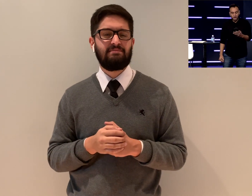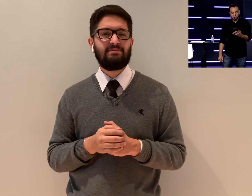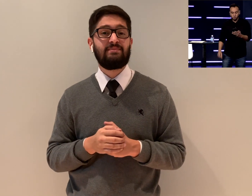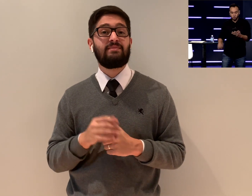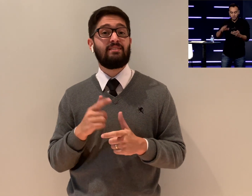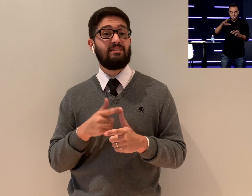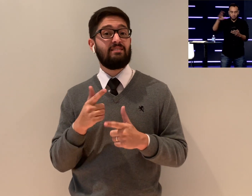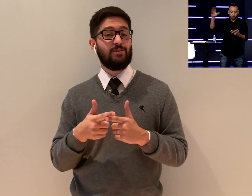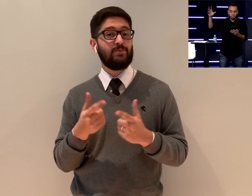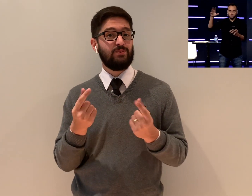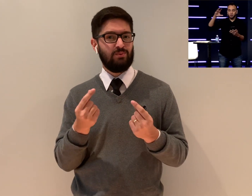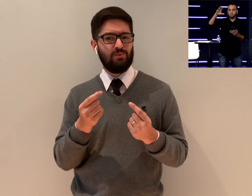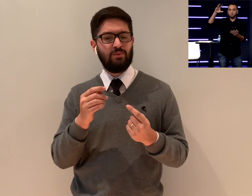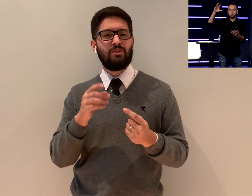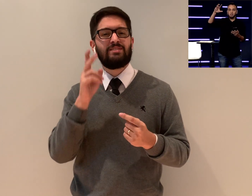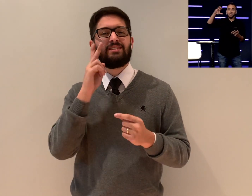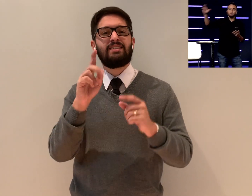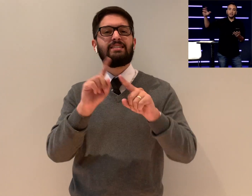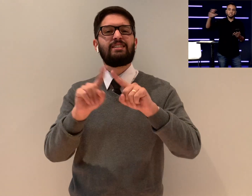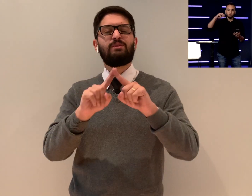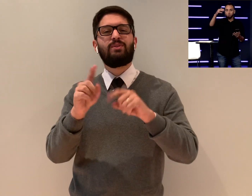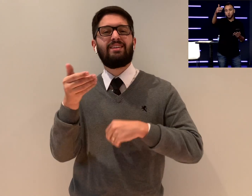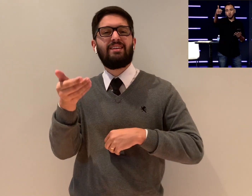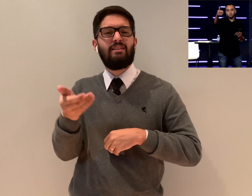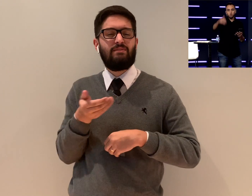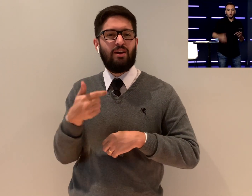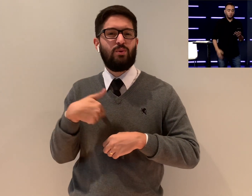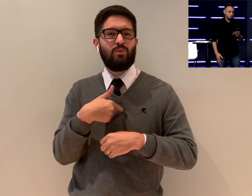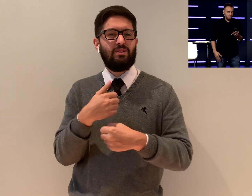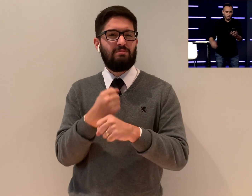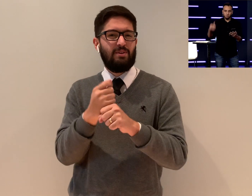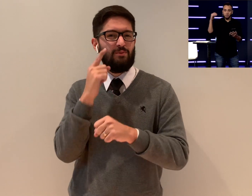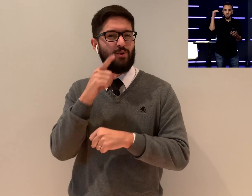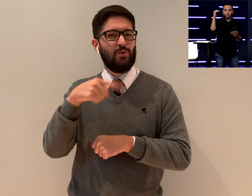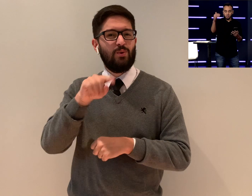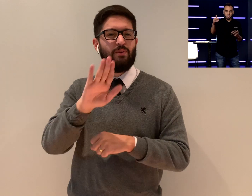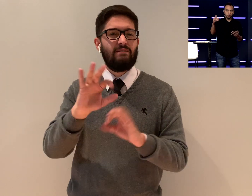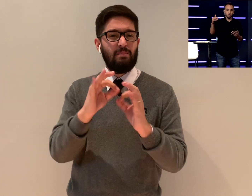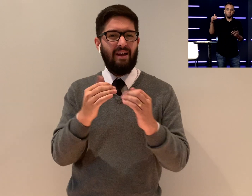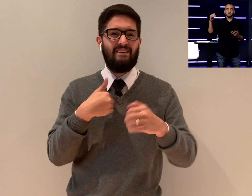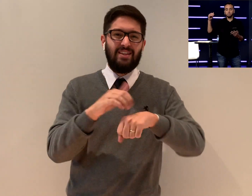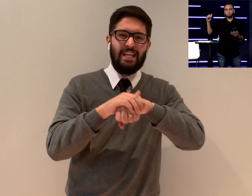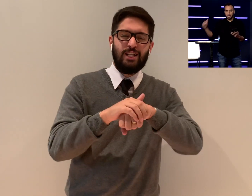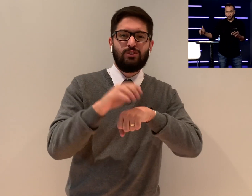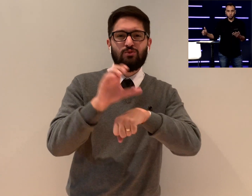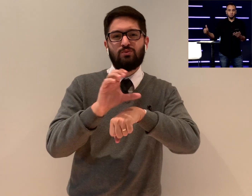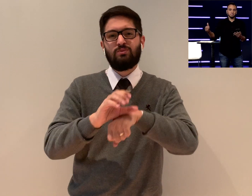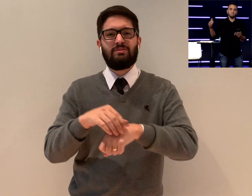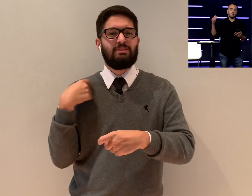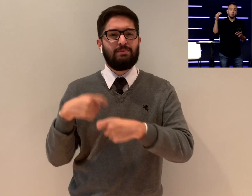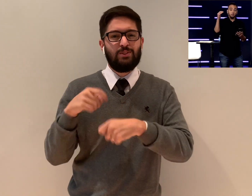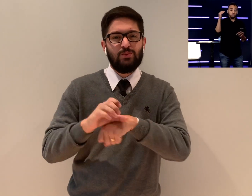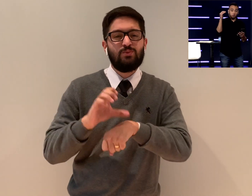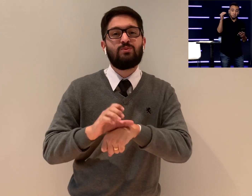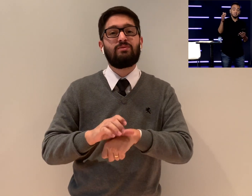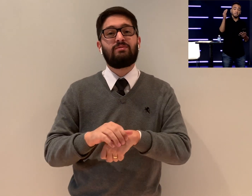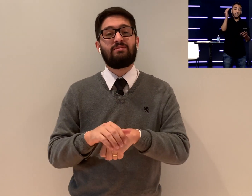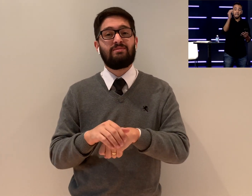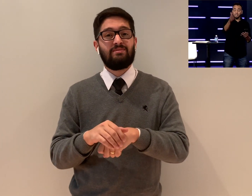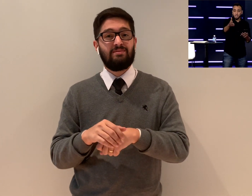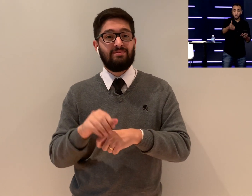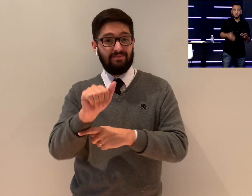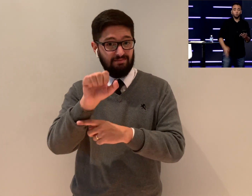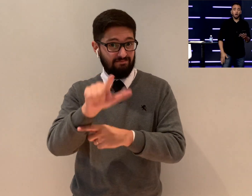And then you're going to get the different invites that we've created for you and your family. We have English services, Spanish services, services